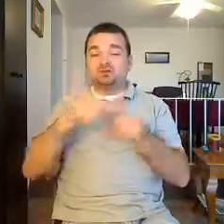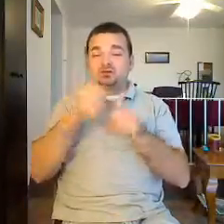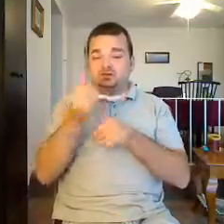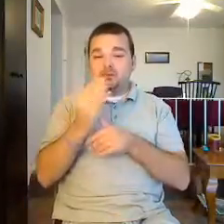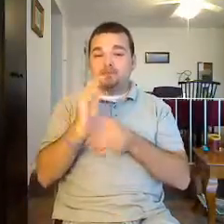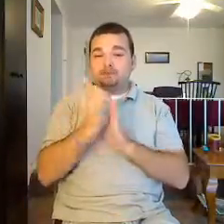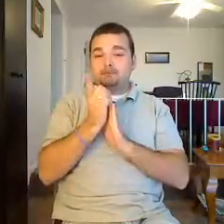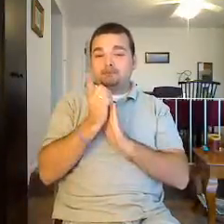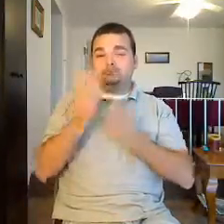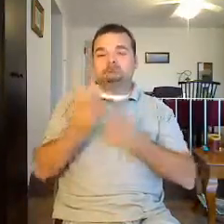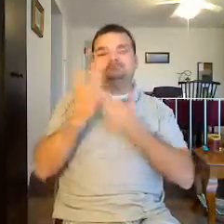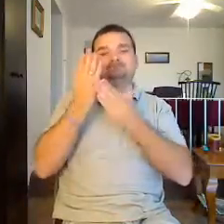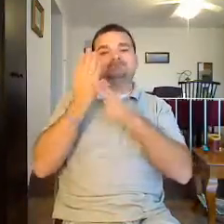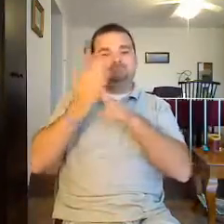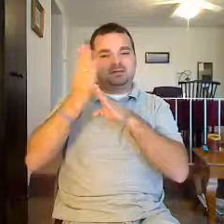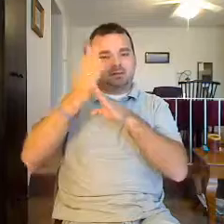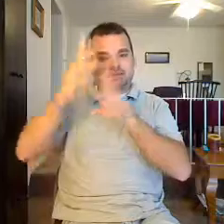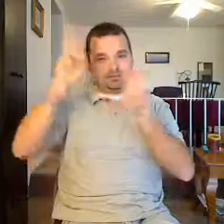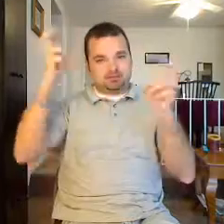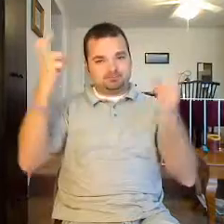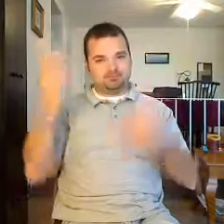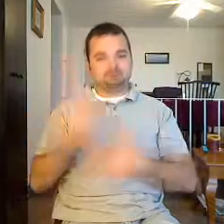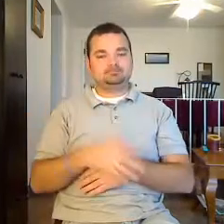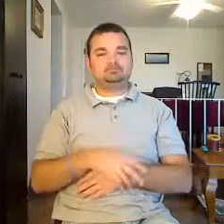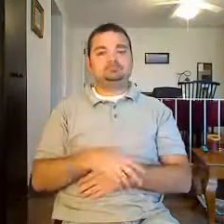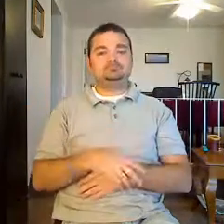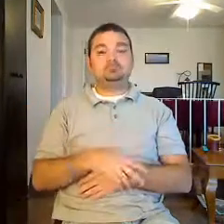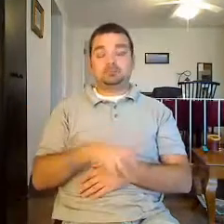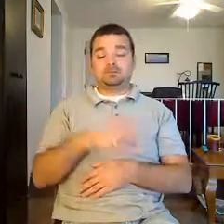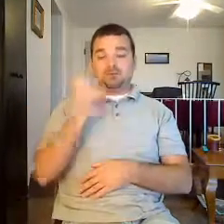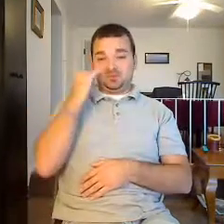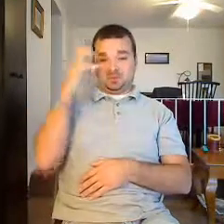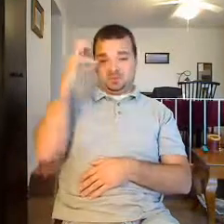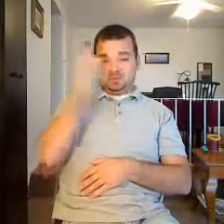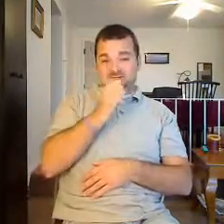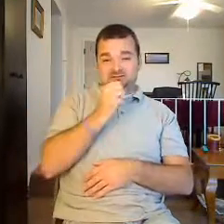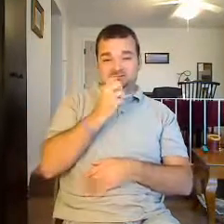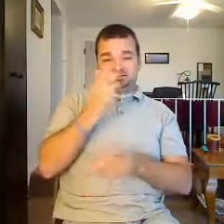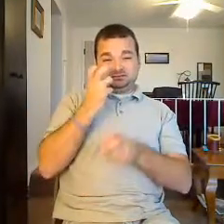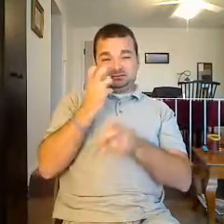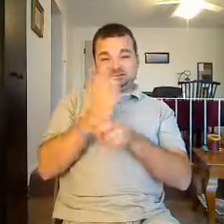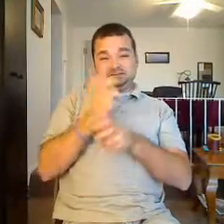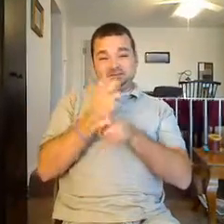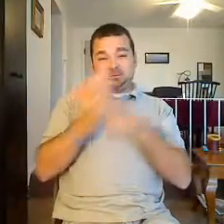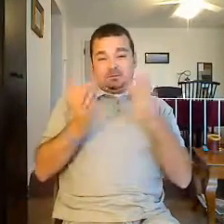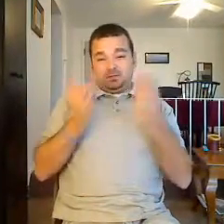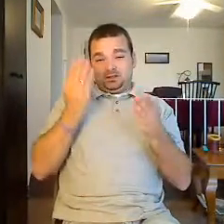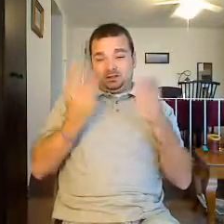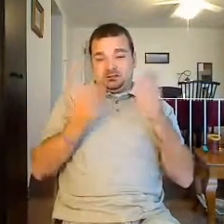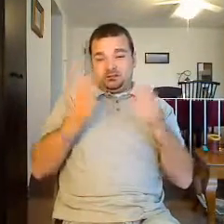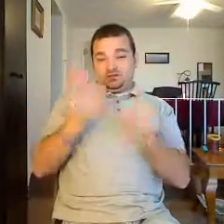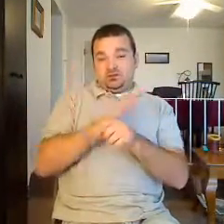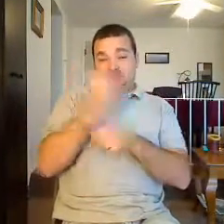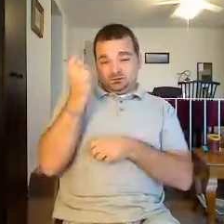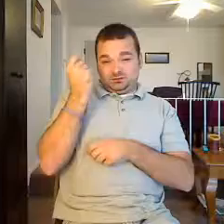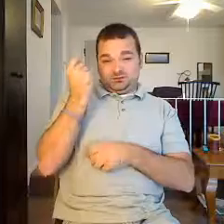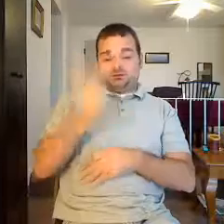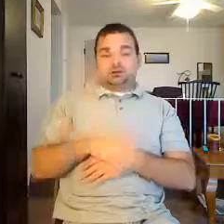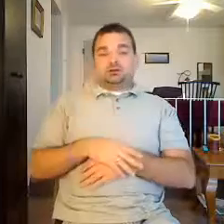of what is going to be presented. Missing this may make it very difficult to fully understand the ideas of the lecture. So sit toward the front and close